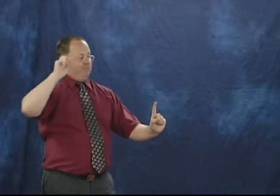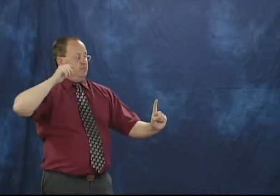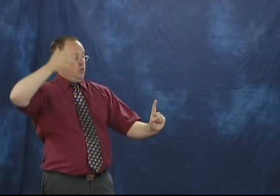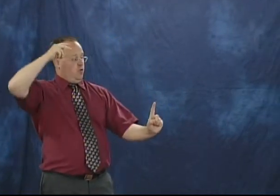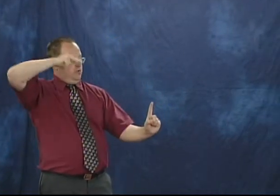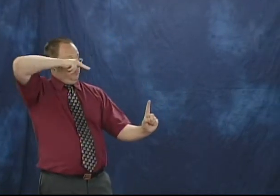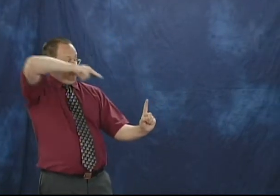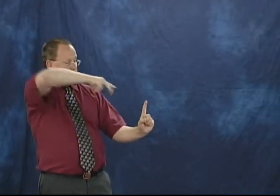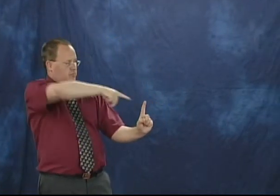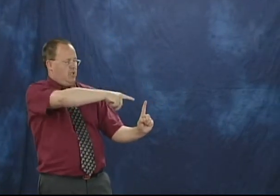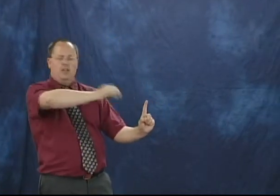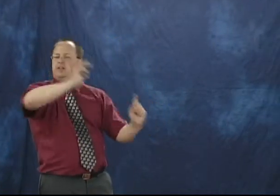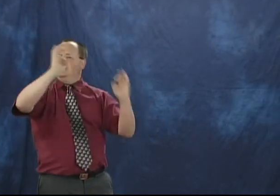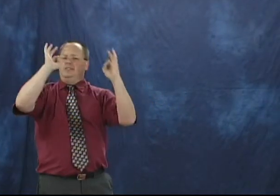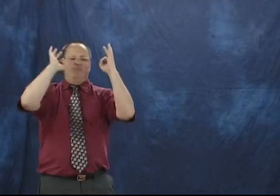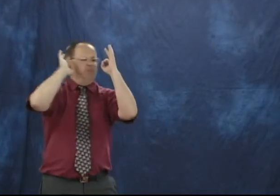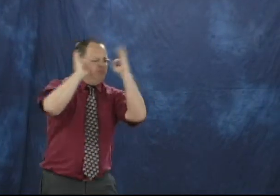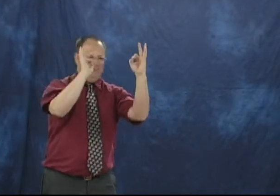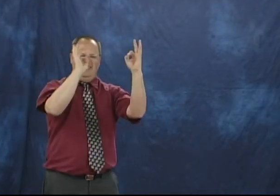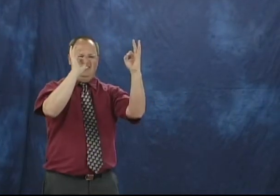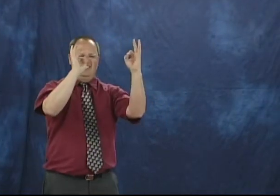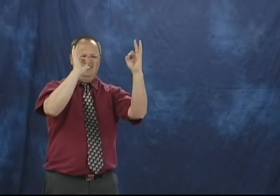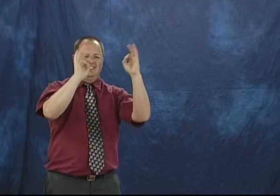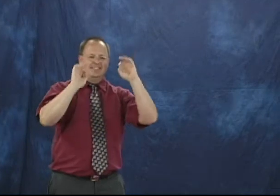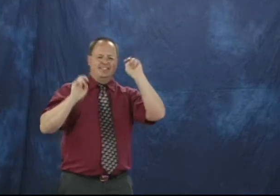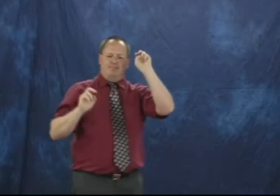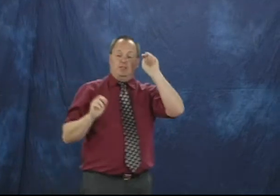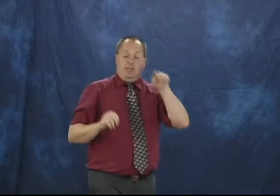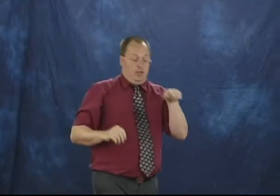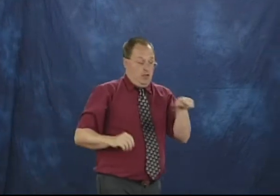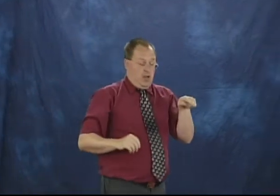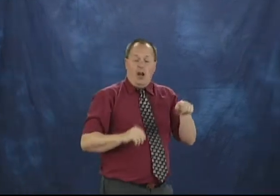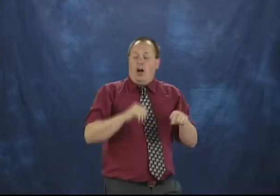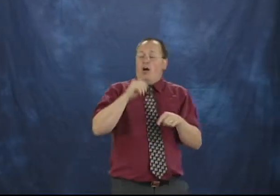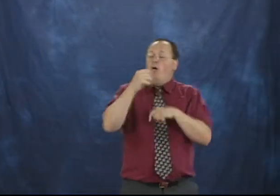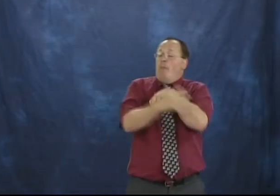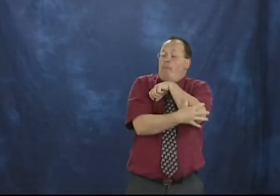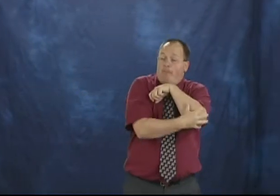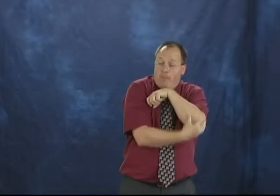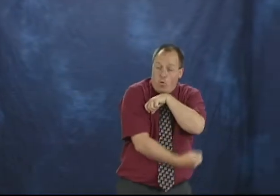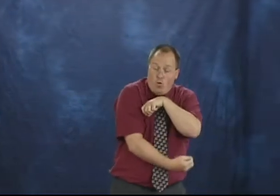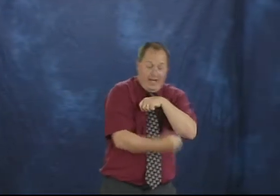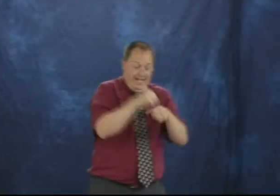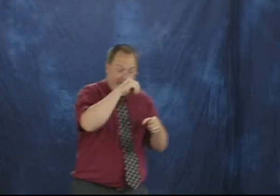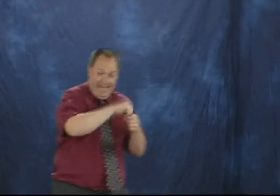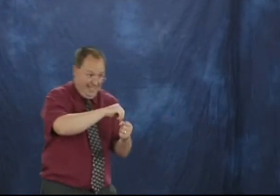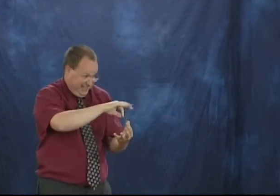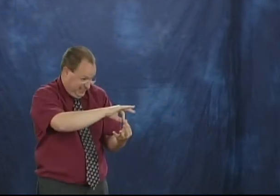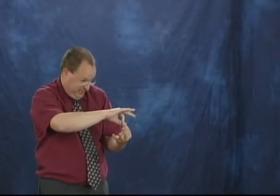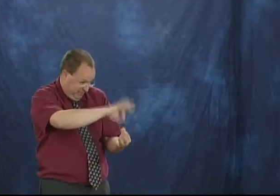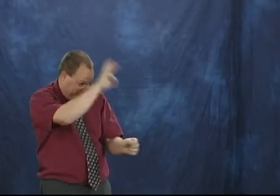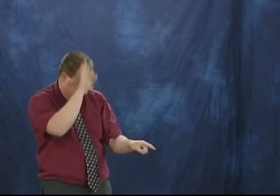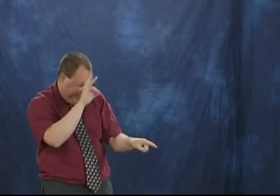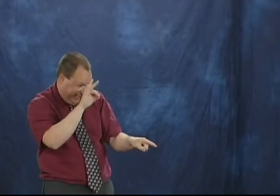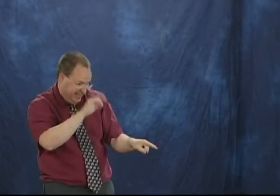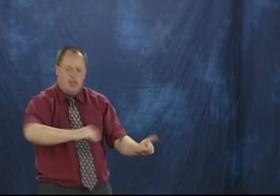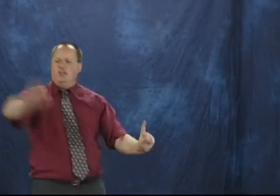not the Greek meaning of it, but it is